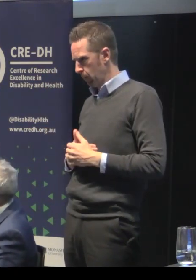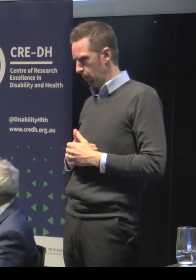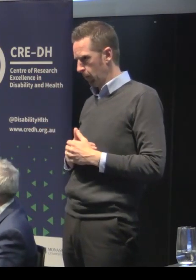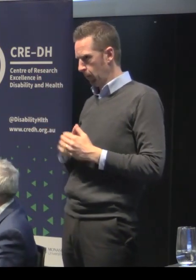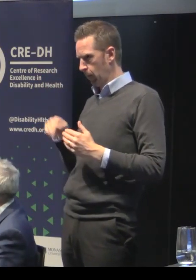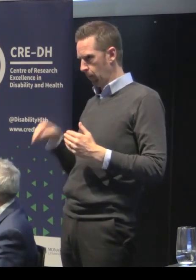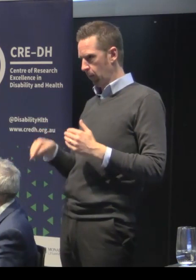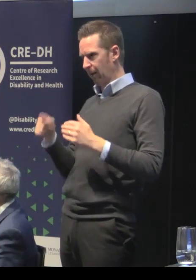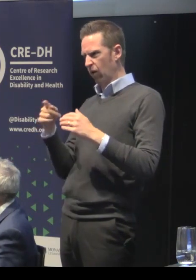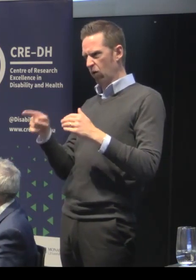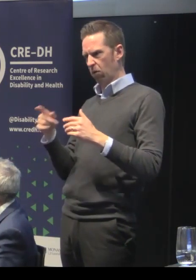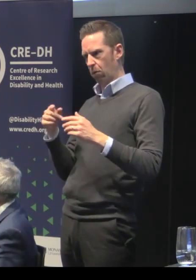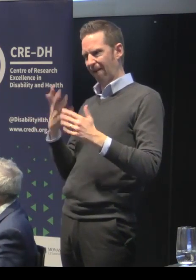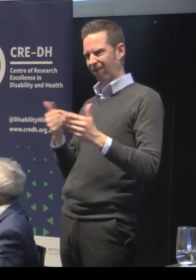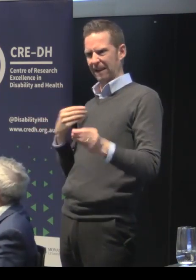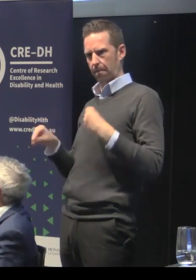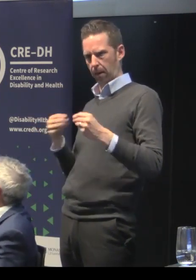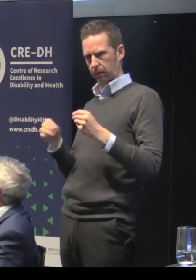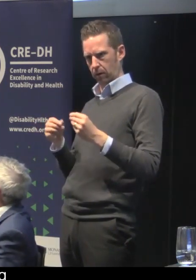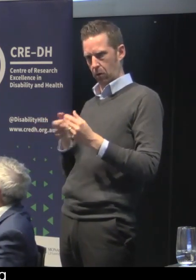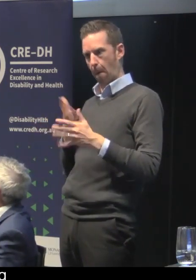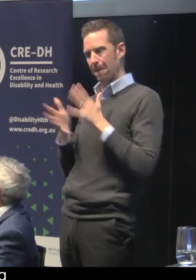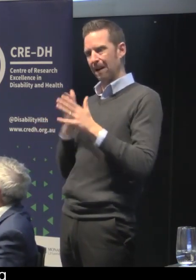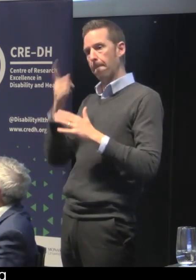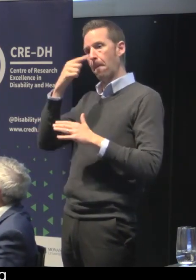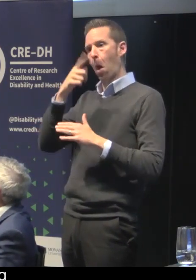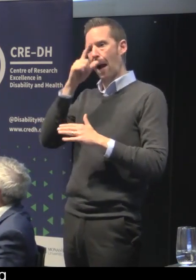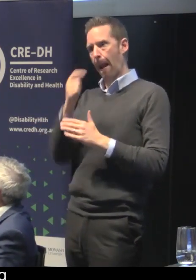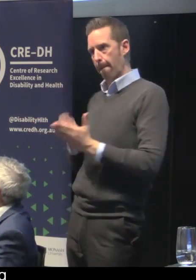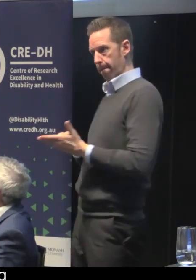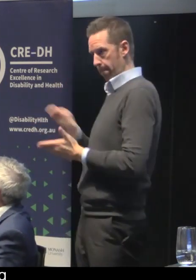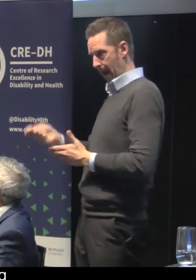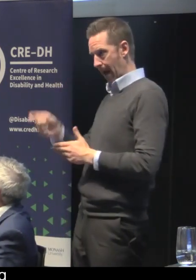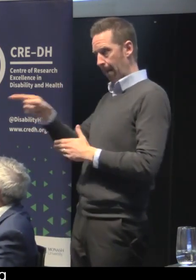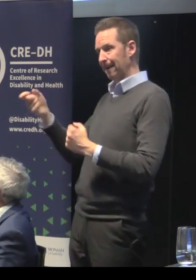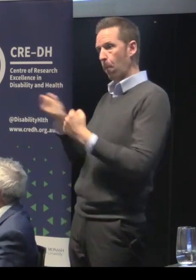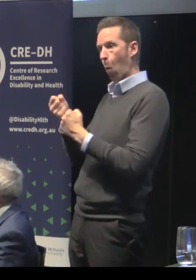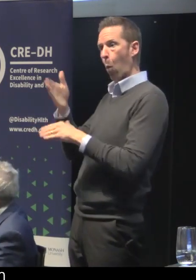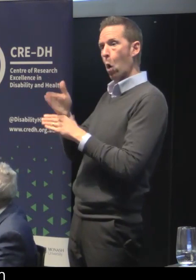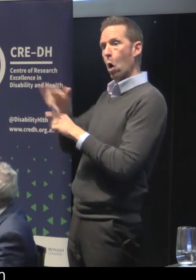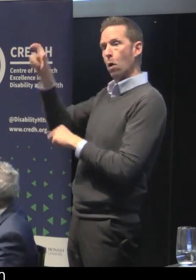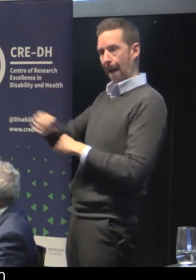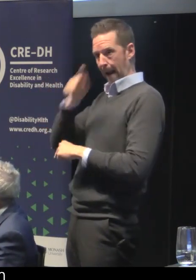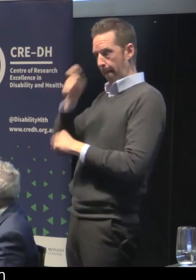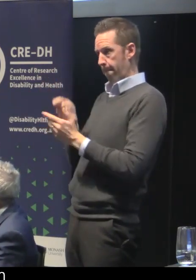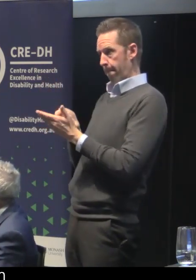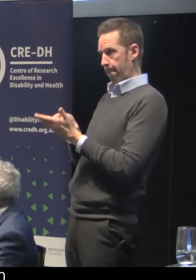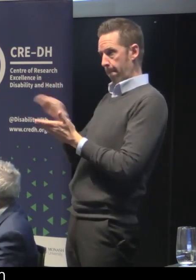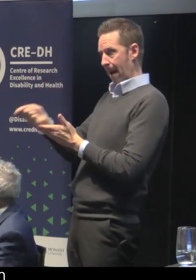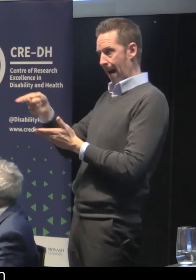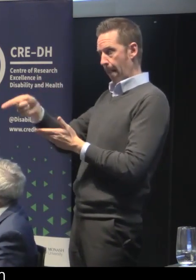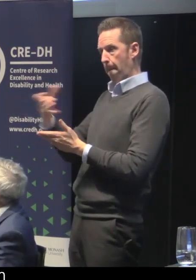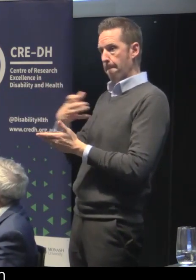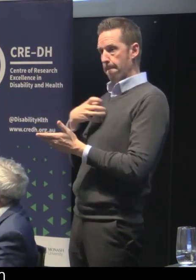means, and this is good, is that people can pay their support workers a lot more than they can probably pay